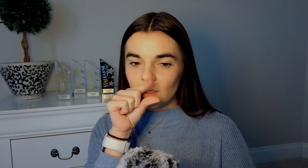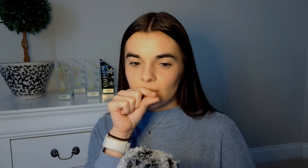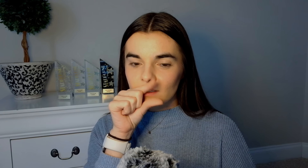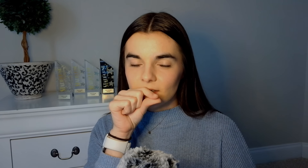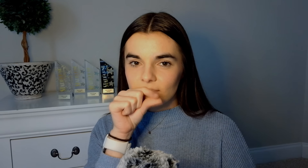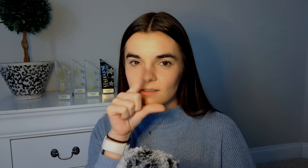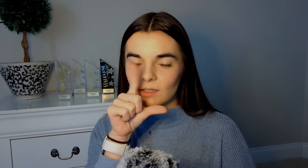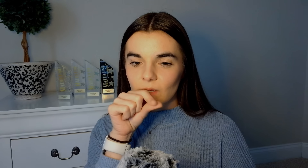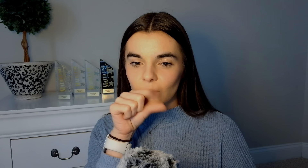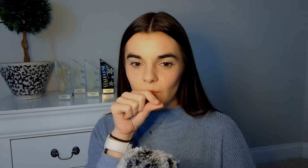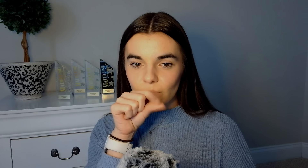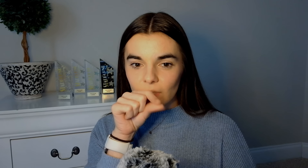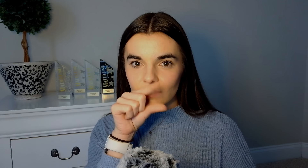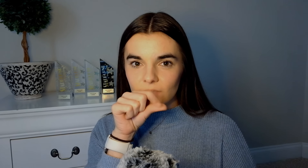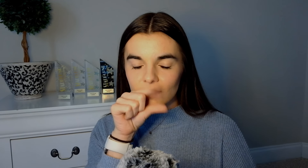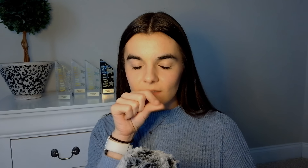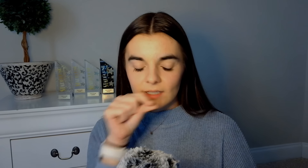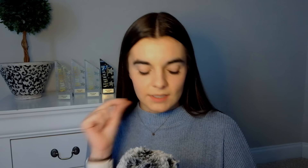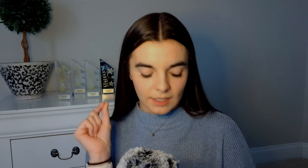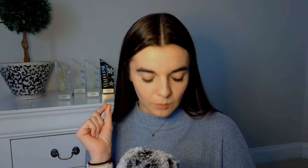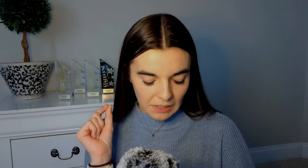bird, bird is like a beak.